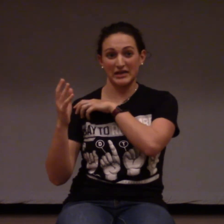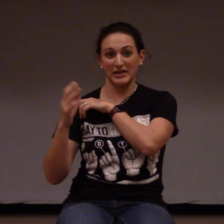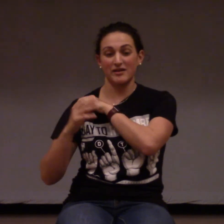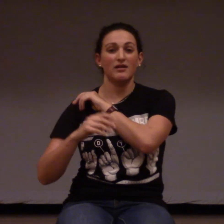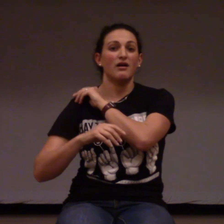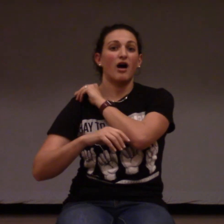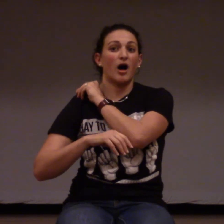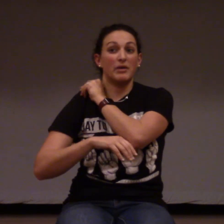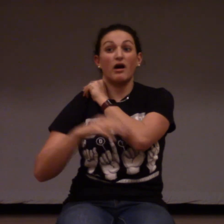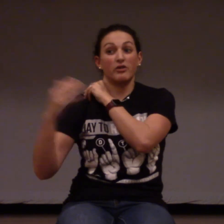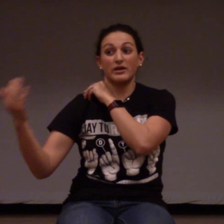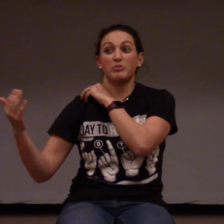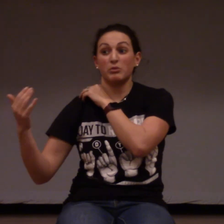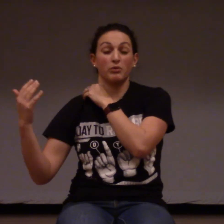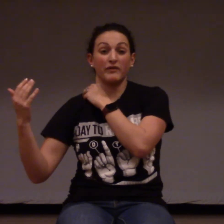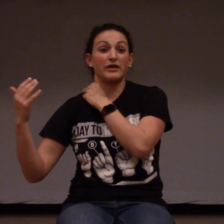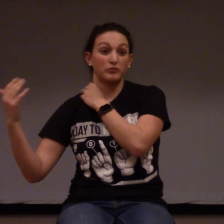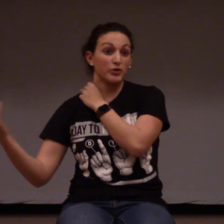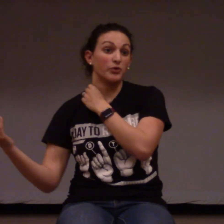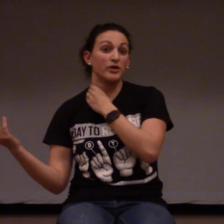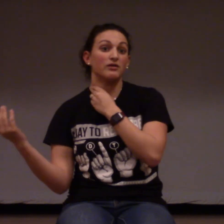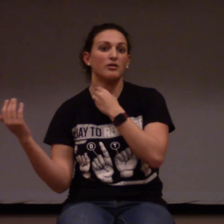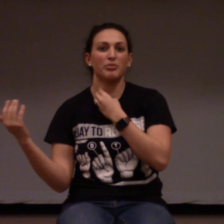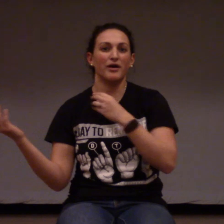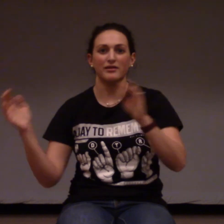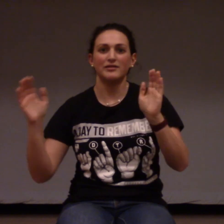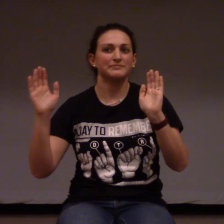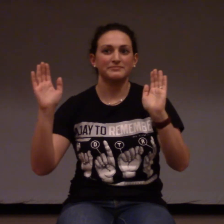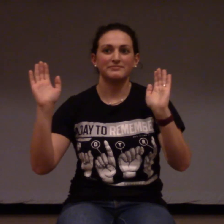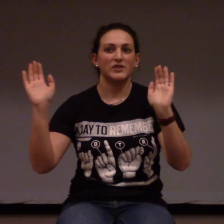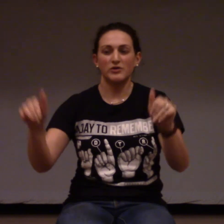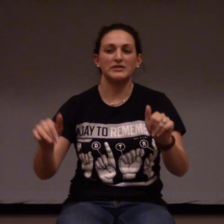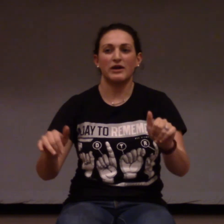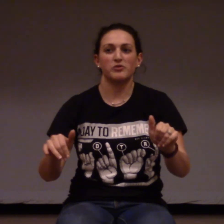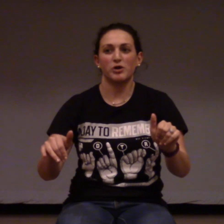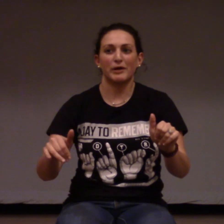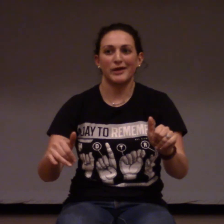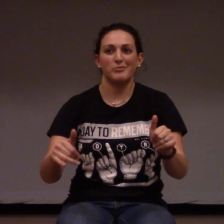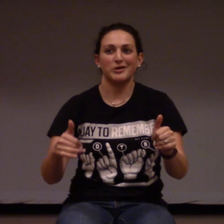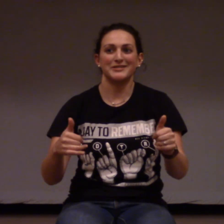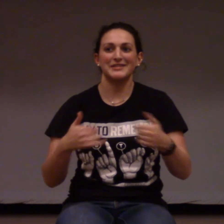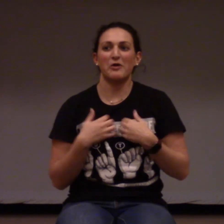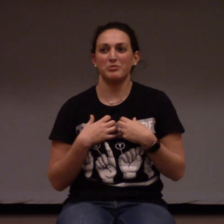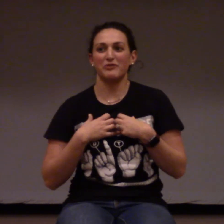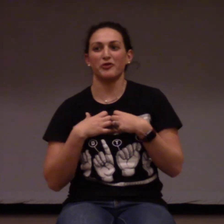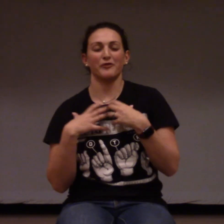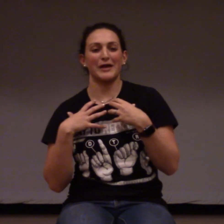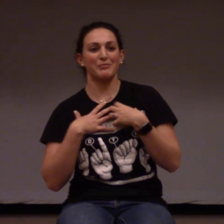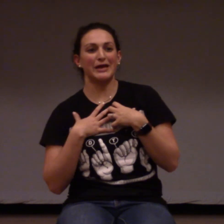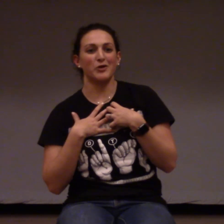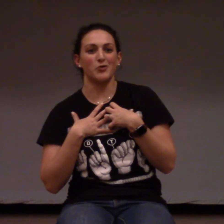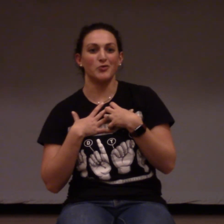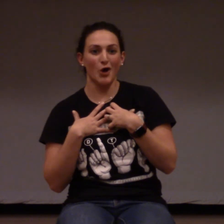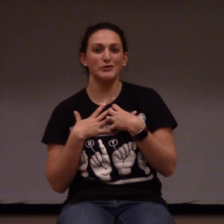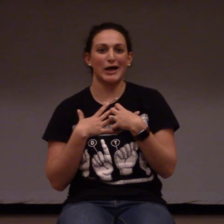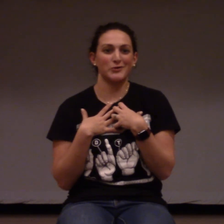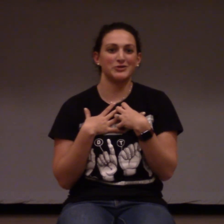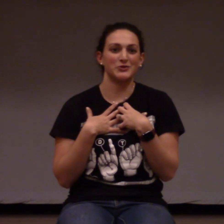it, and other deaf people will find it rude, but you guys don't have to worry about that because that would be for like me, who knows how to